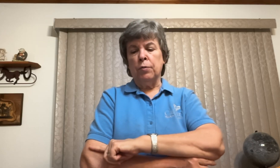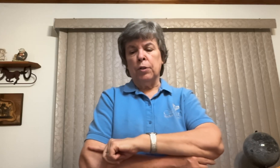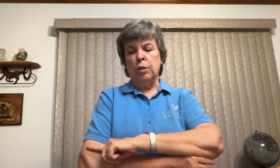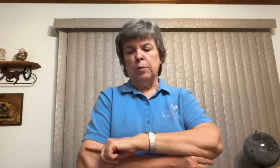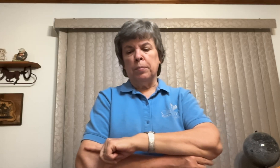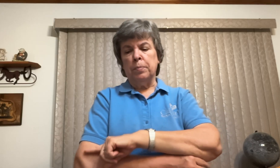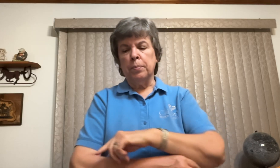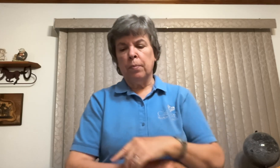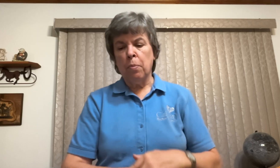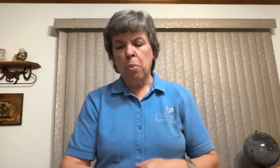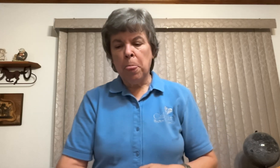sufficient.